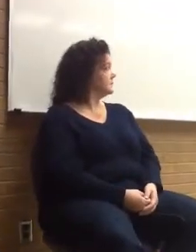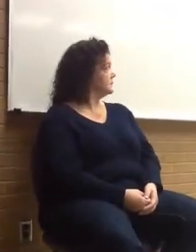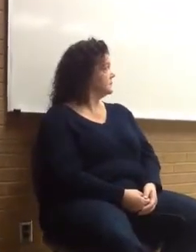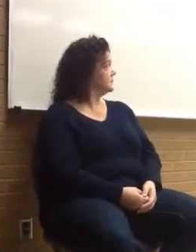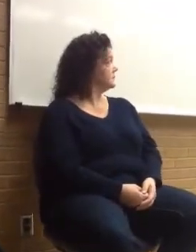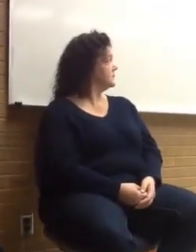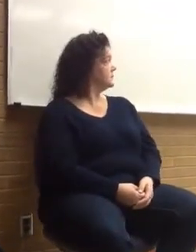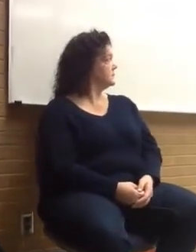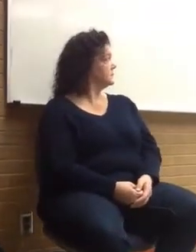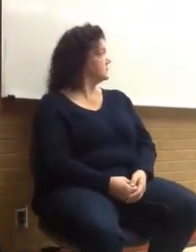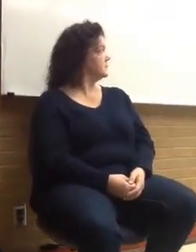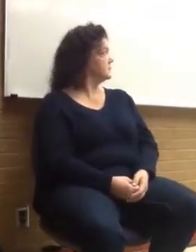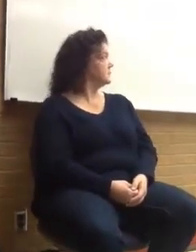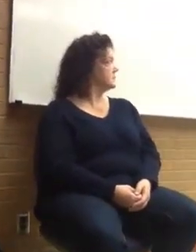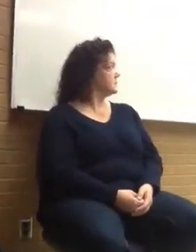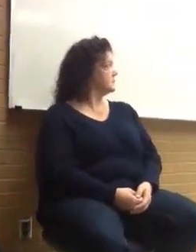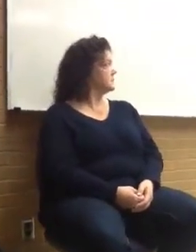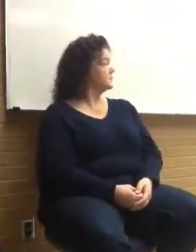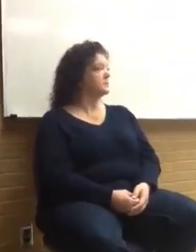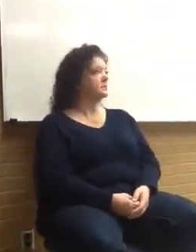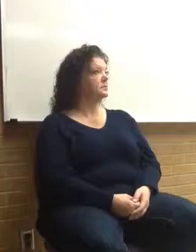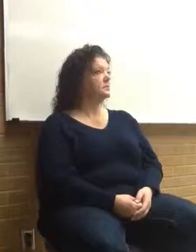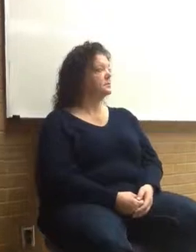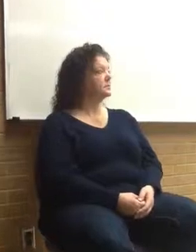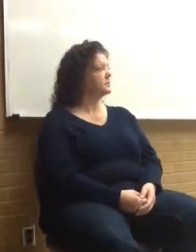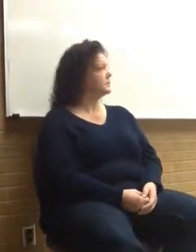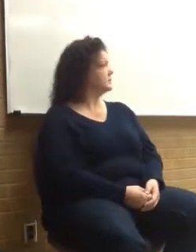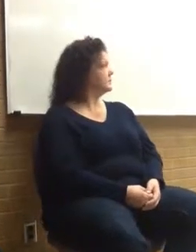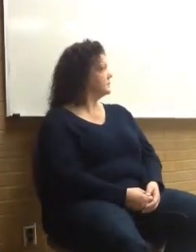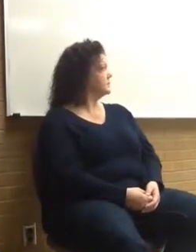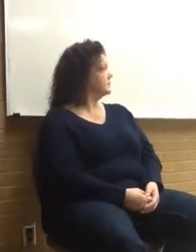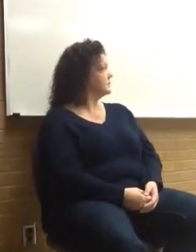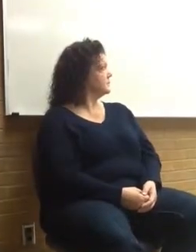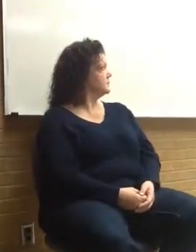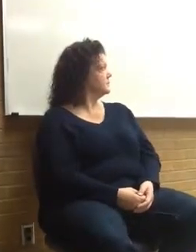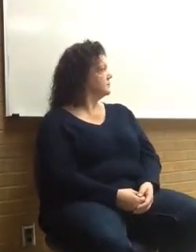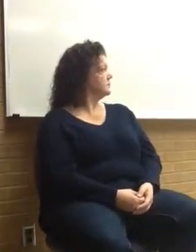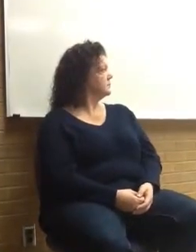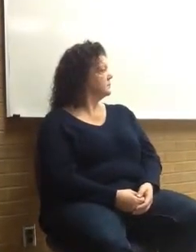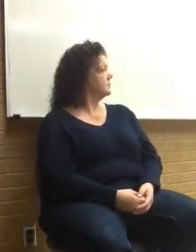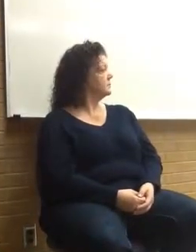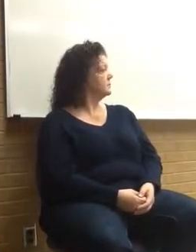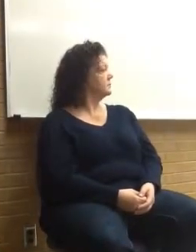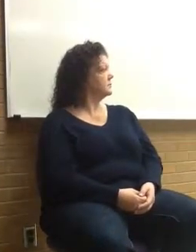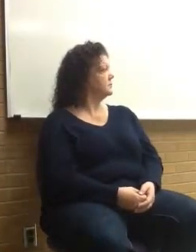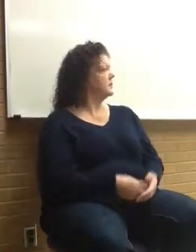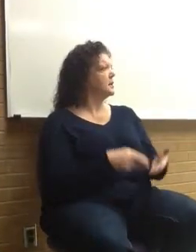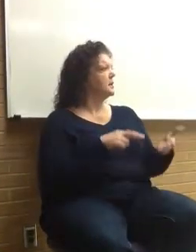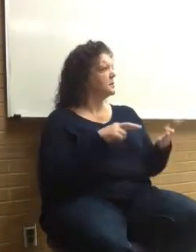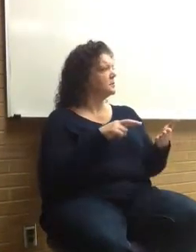Let's do this one. Marissa, what did Mrs. Hamilton say 7 is? What is the word for